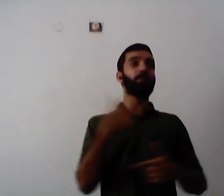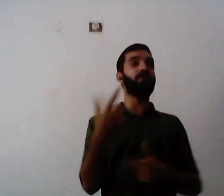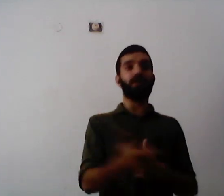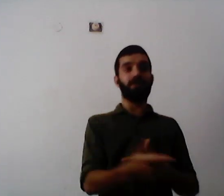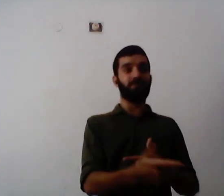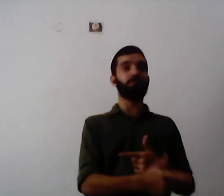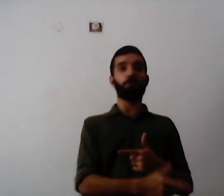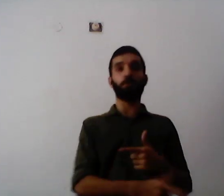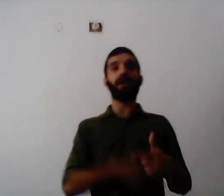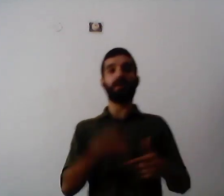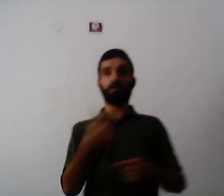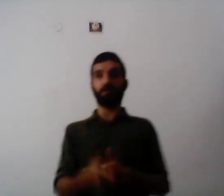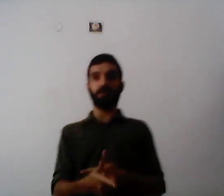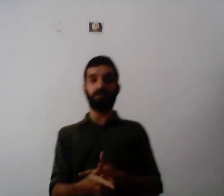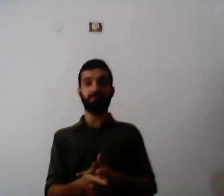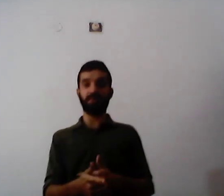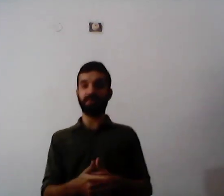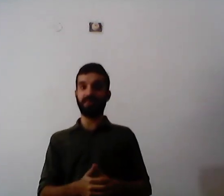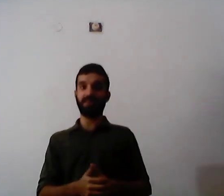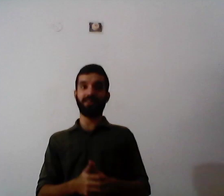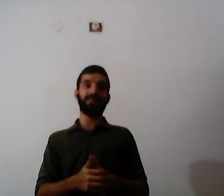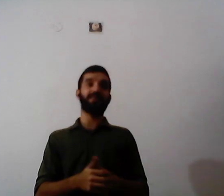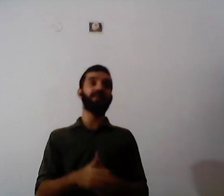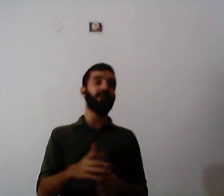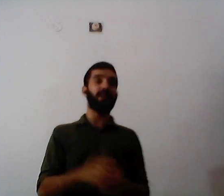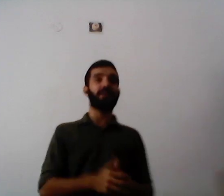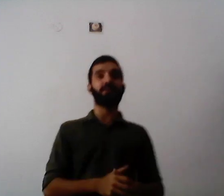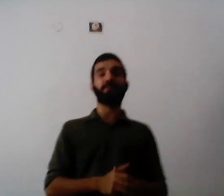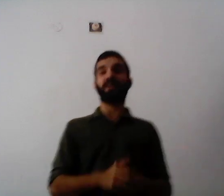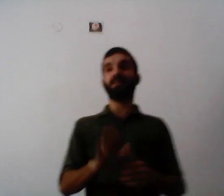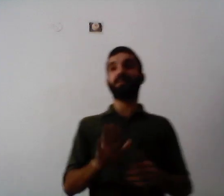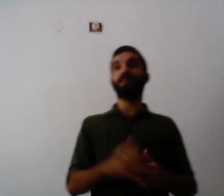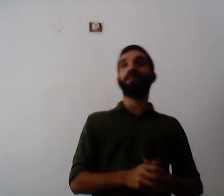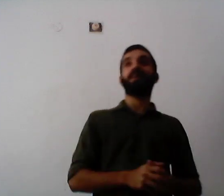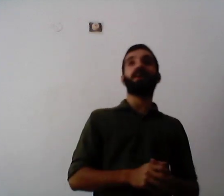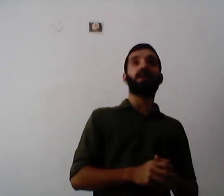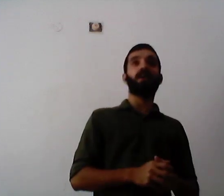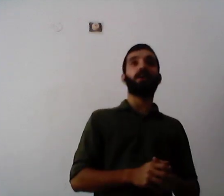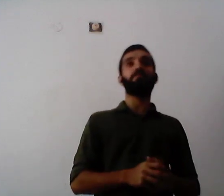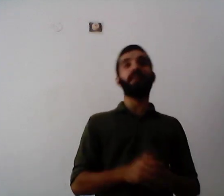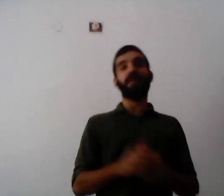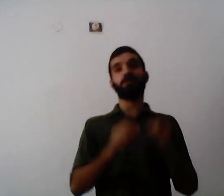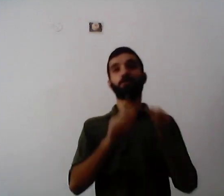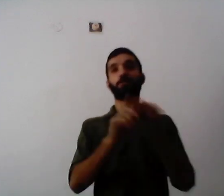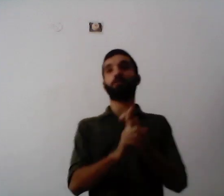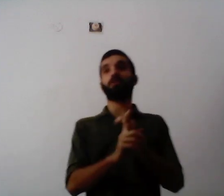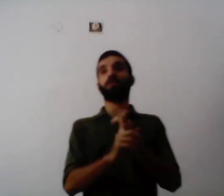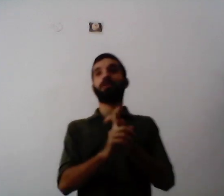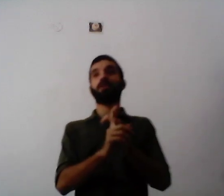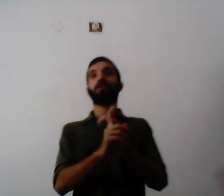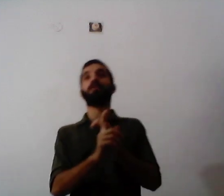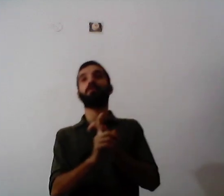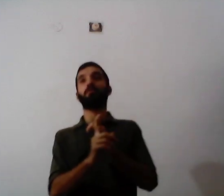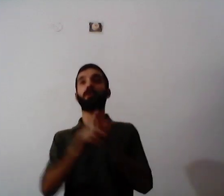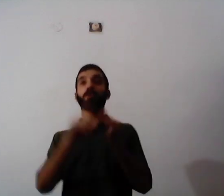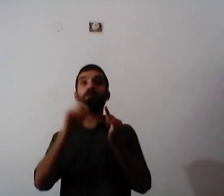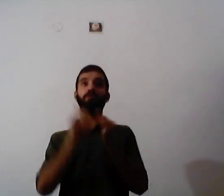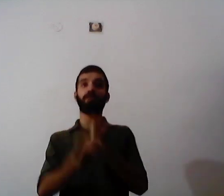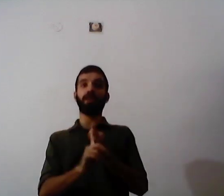gonna do a revision, isn't it? Yeah, that's fine. Next, so one of the very